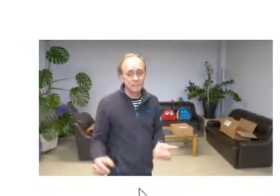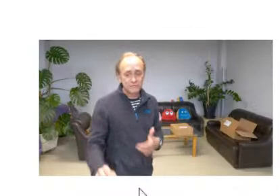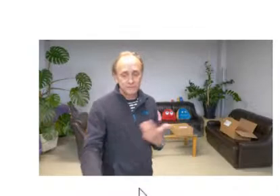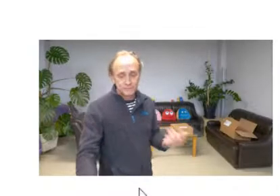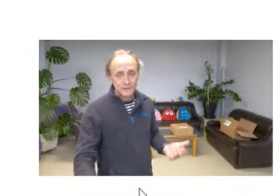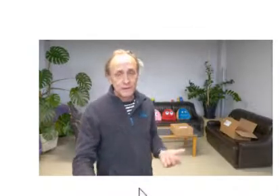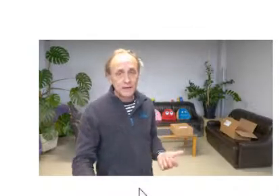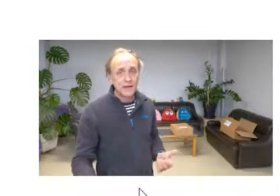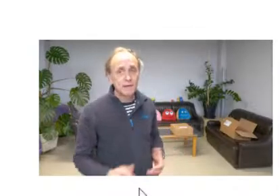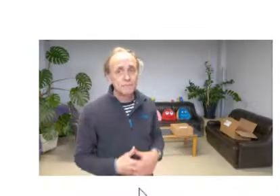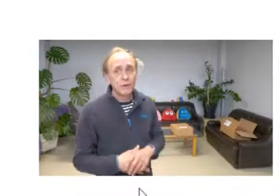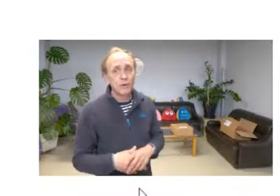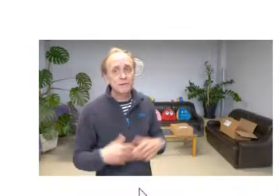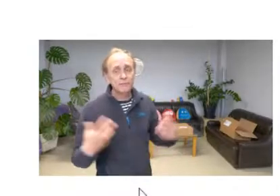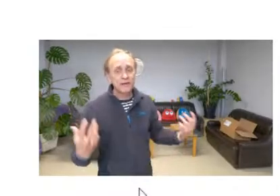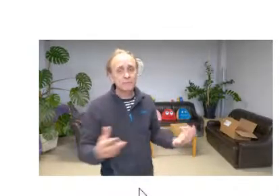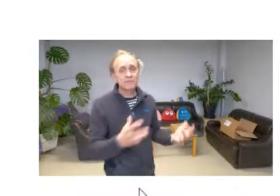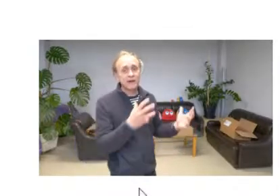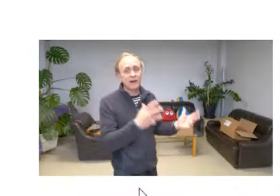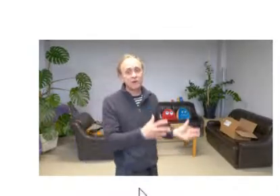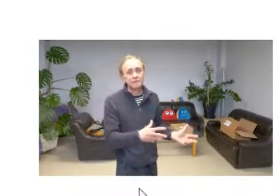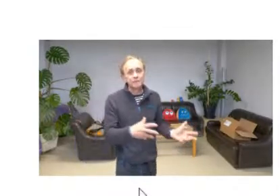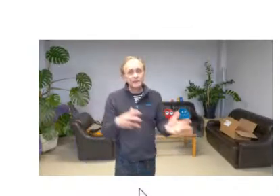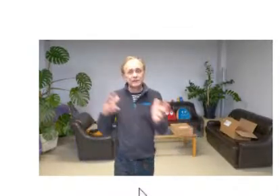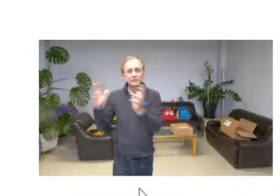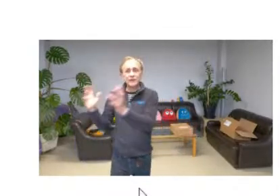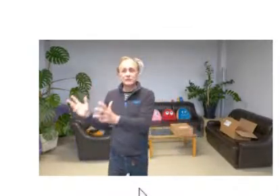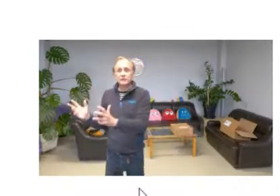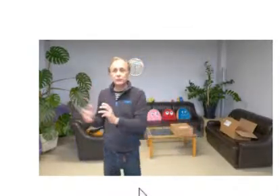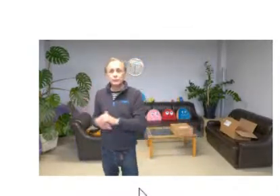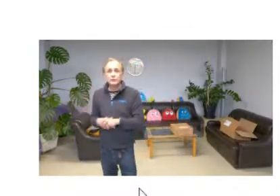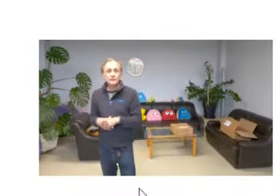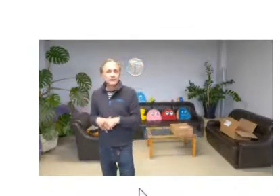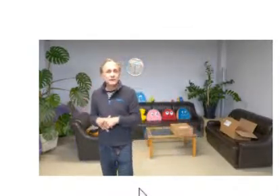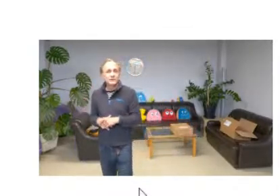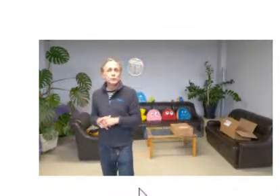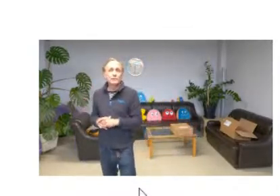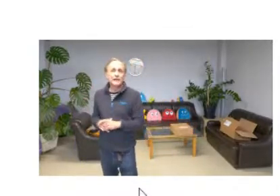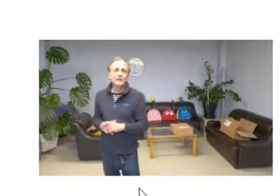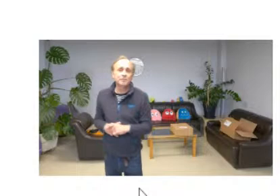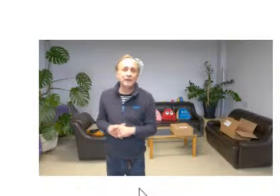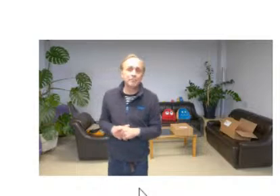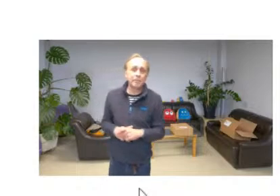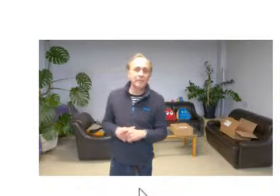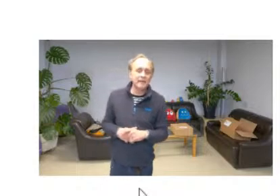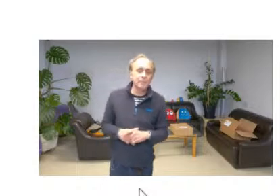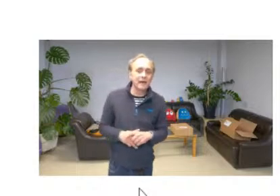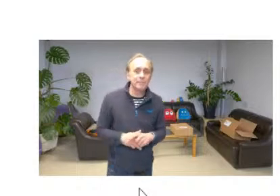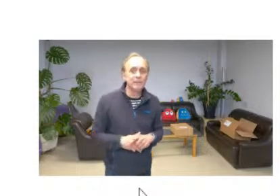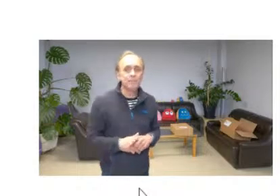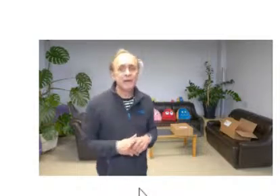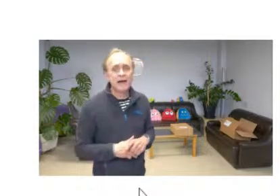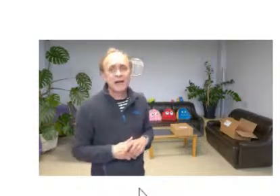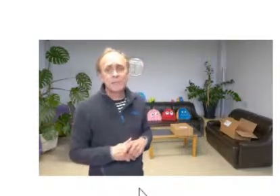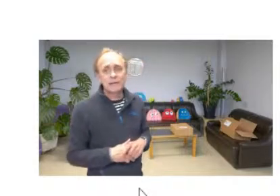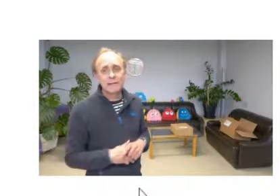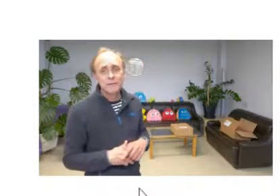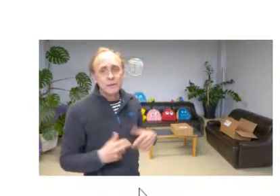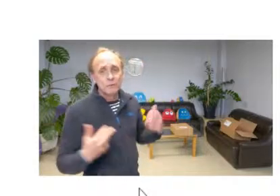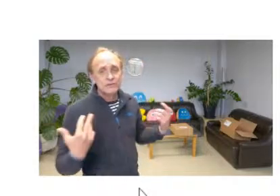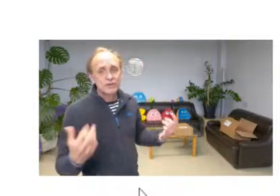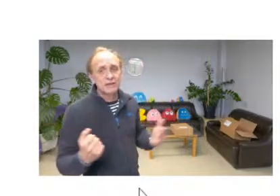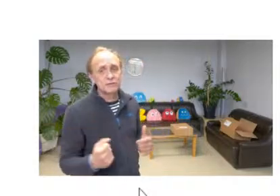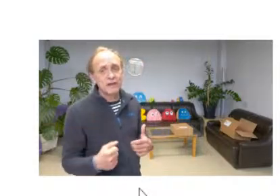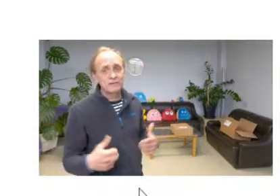the frames. All the frames are sent to the Google MediaPipe AI